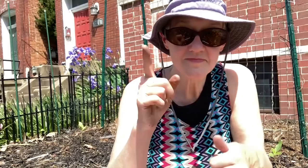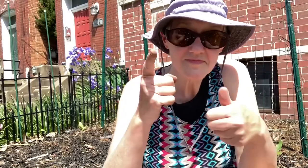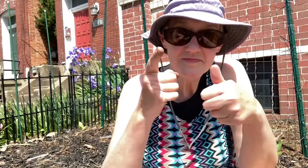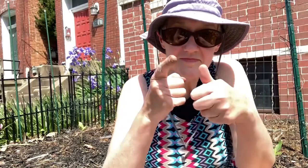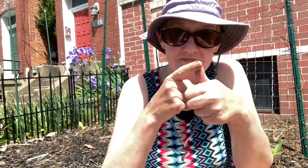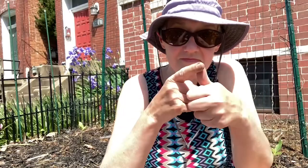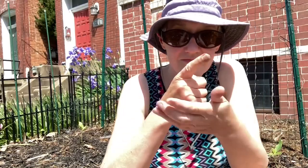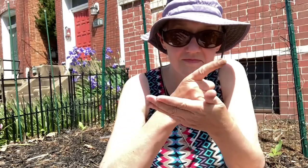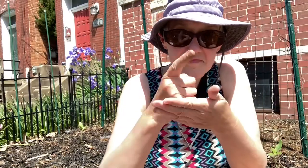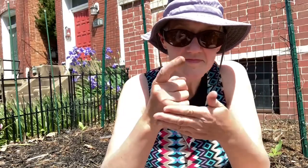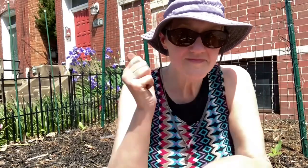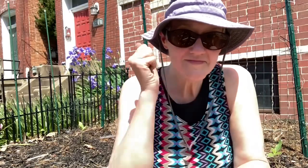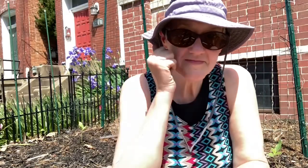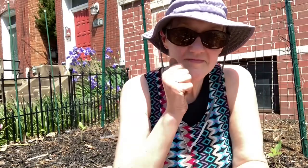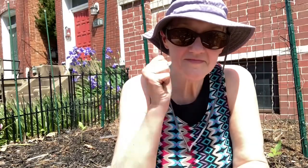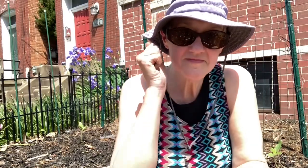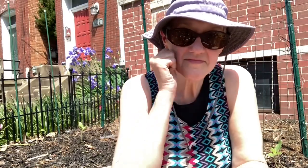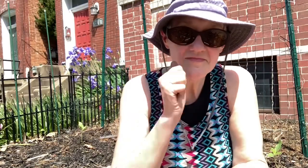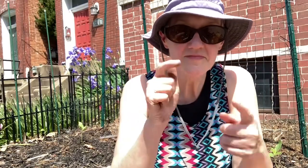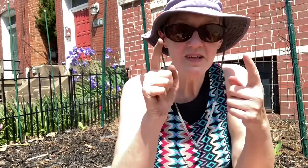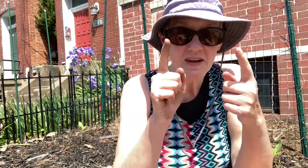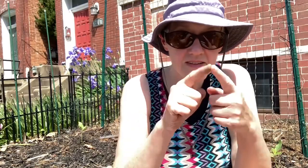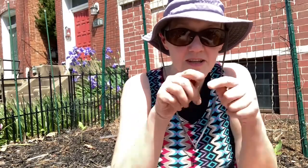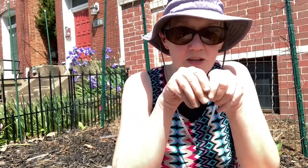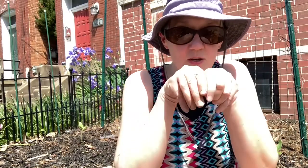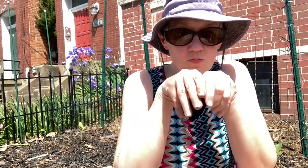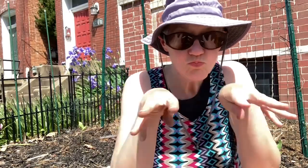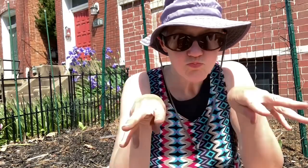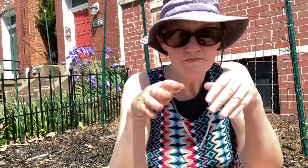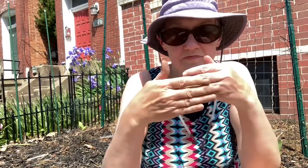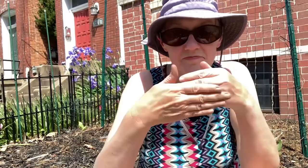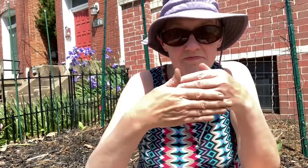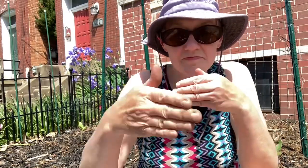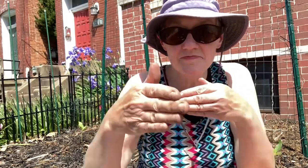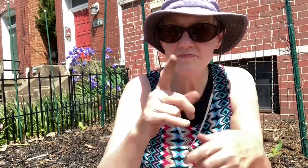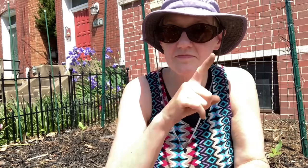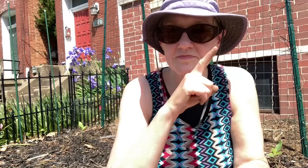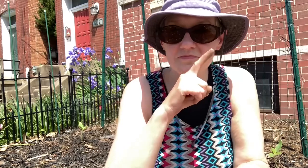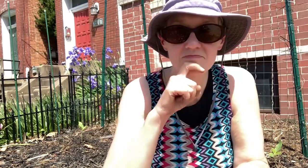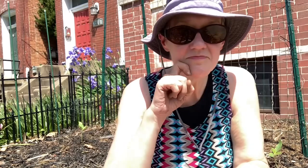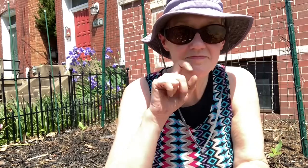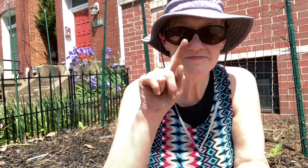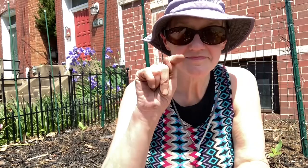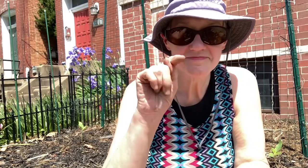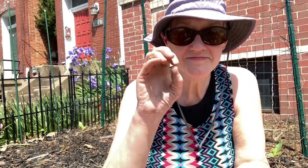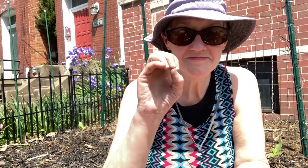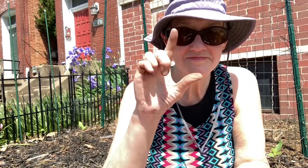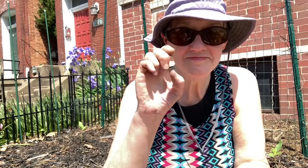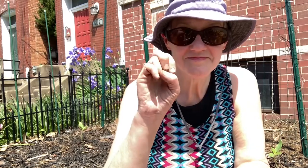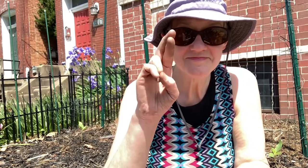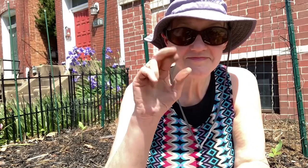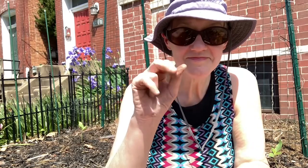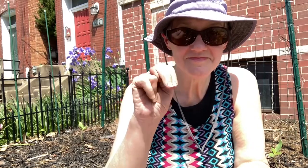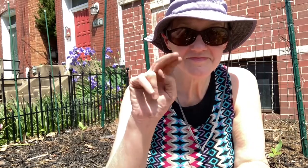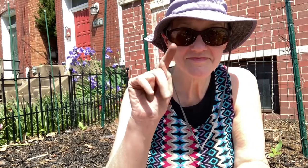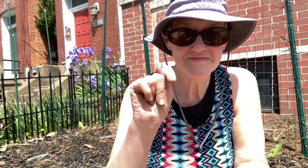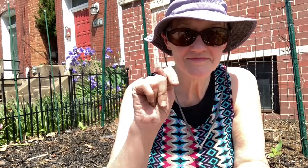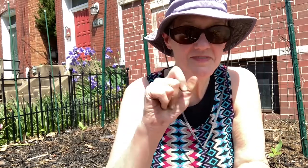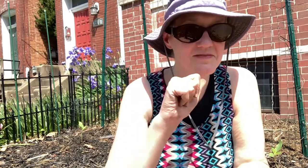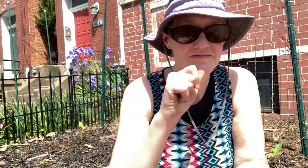Now water well the first week, every day, until the roots get established. But after that, sunflowers are drought